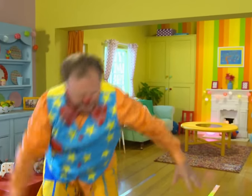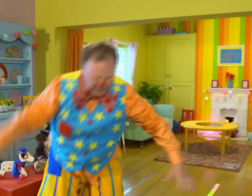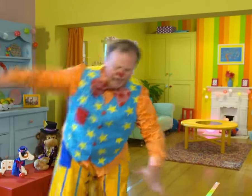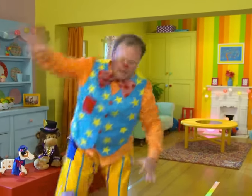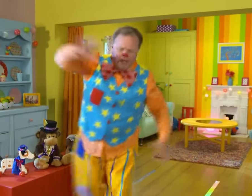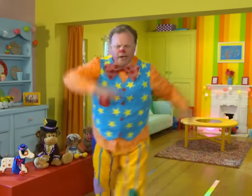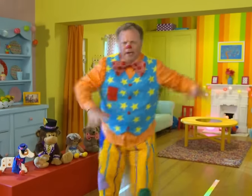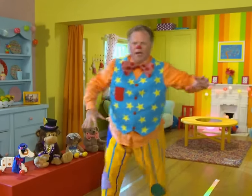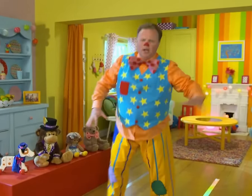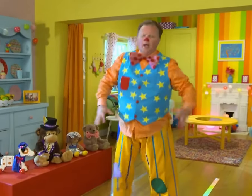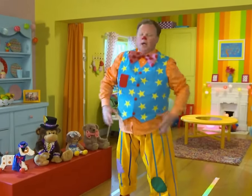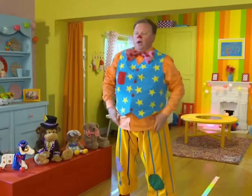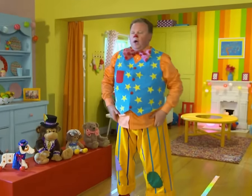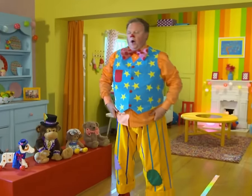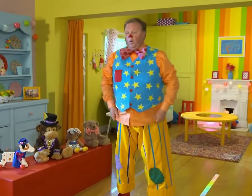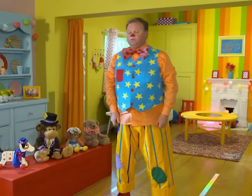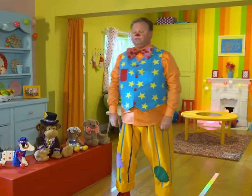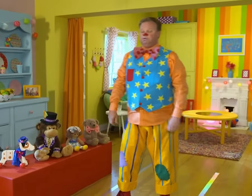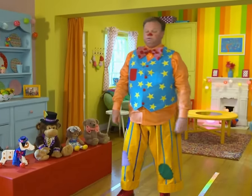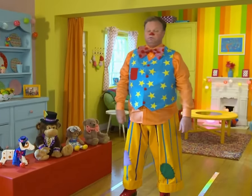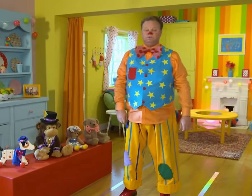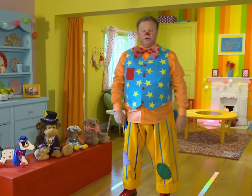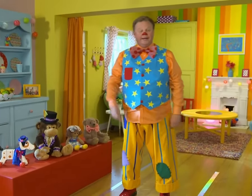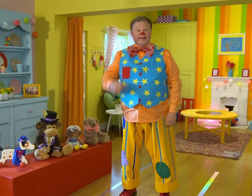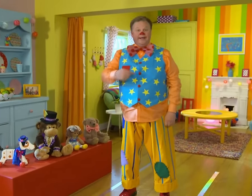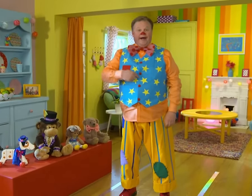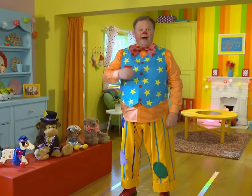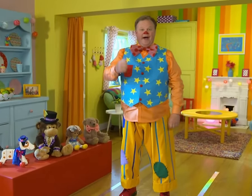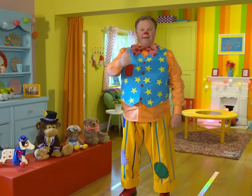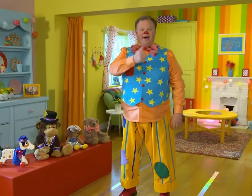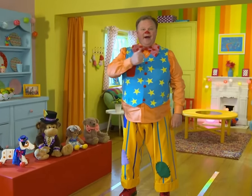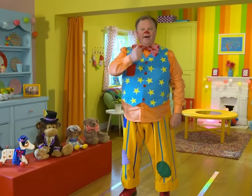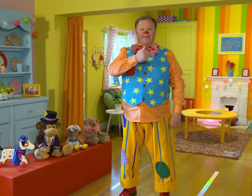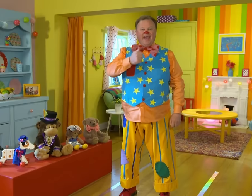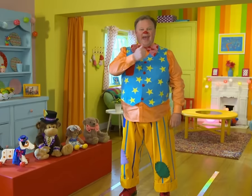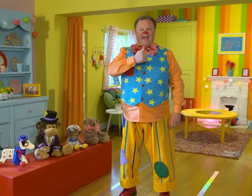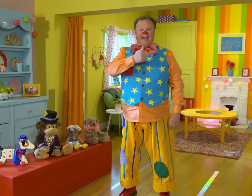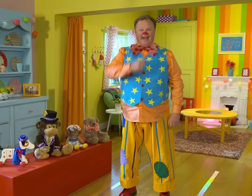Are you okay, Mr. Tumble? I'm okay!